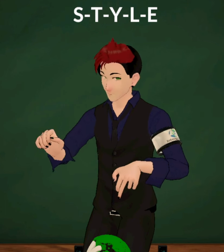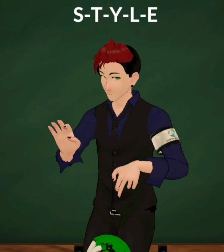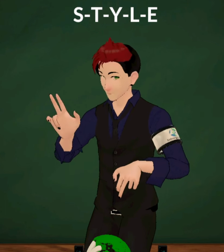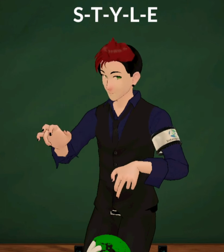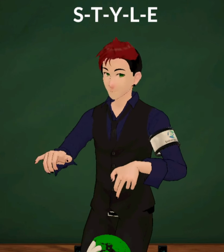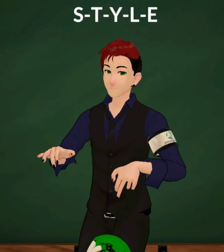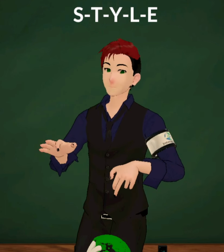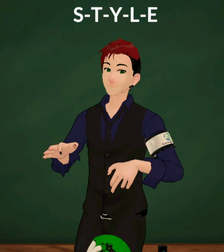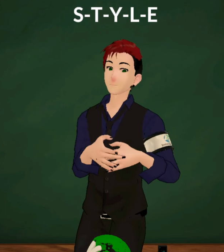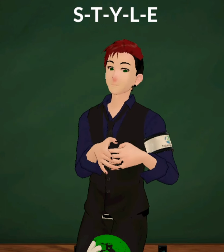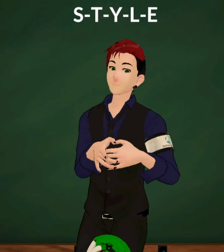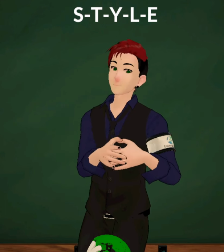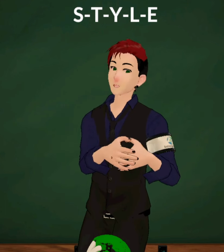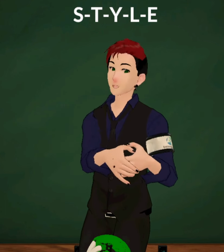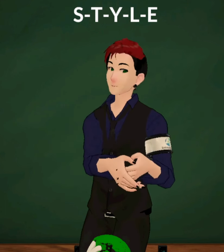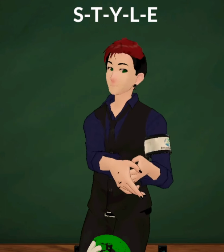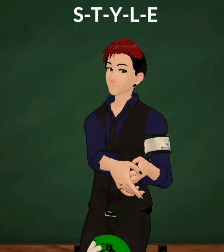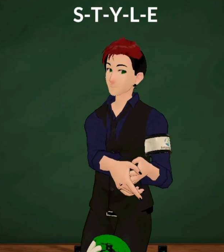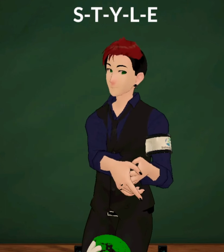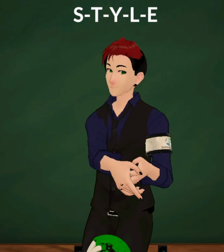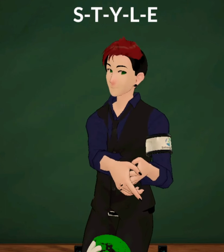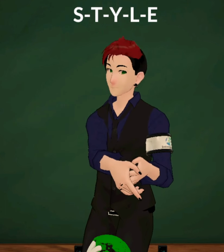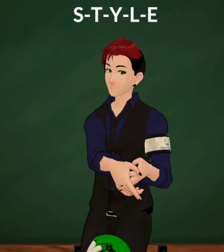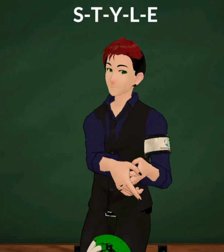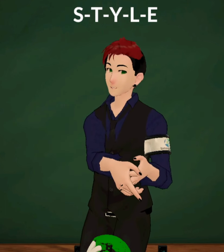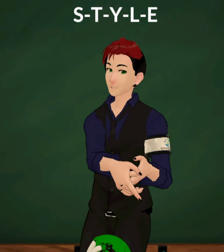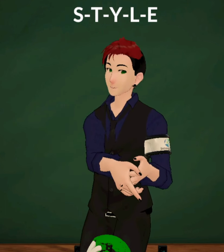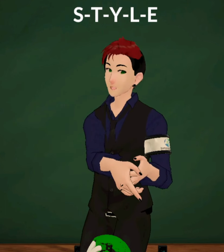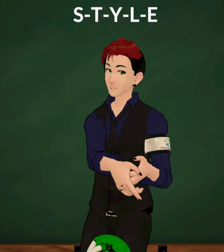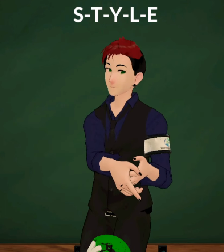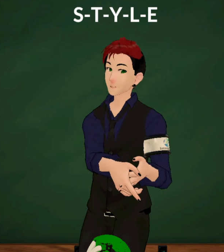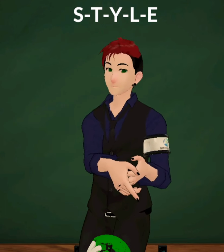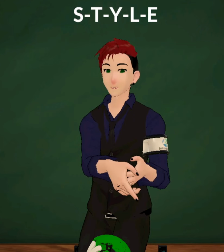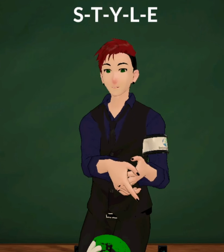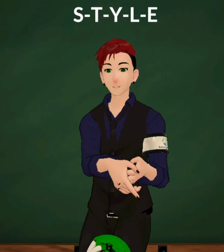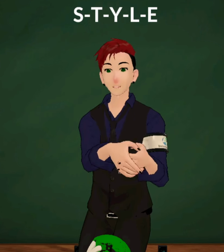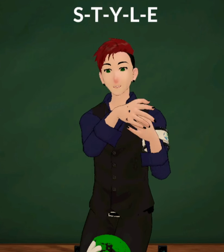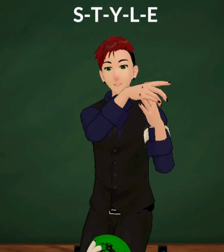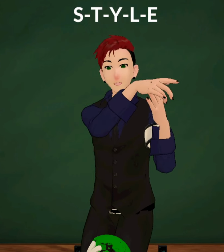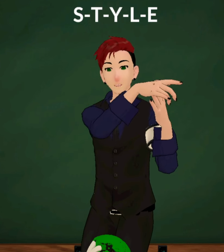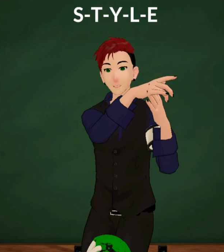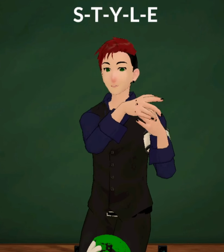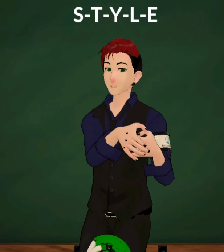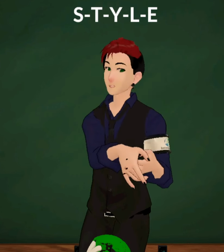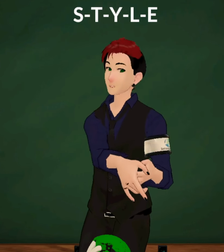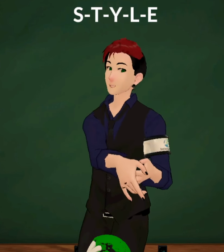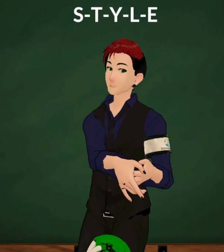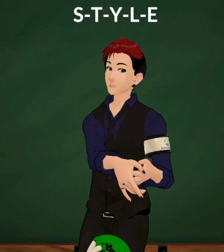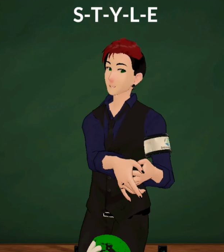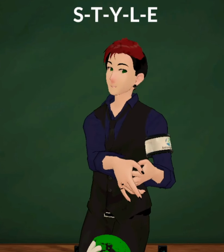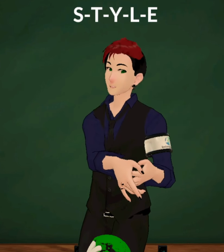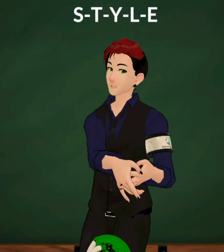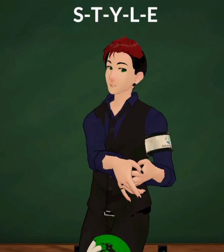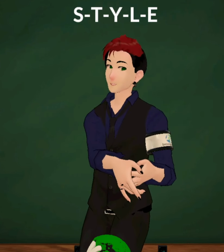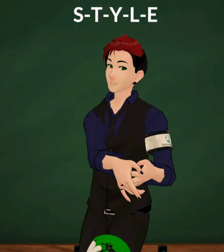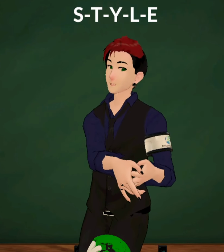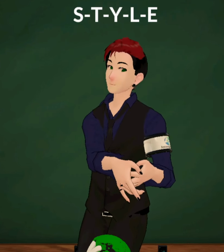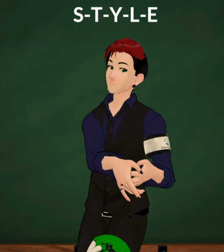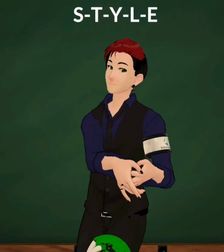fine? Hold on. Got to take my taking my controller off so I can sign it in real life to double check.